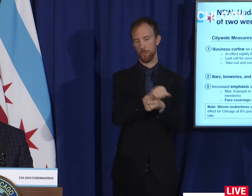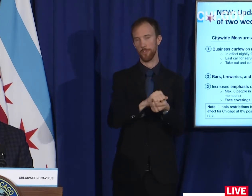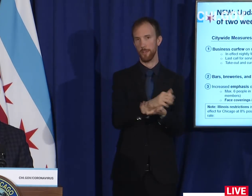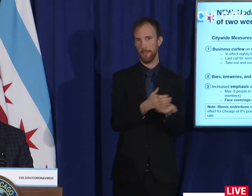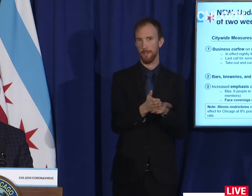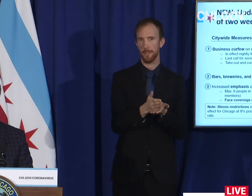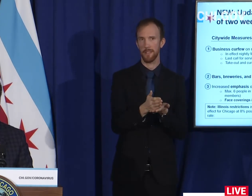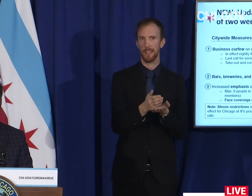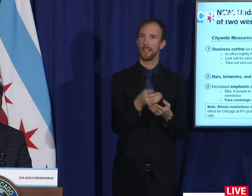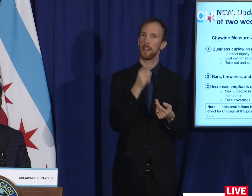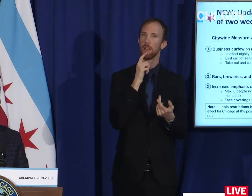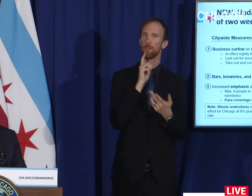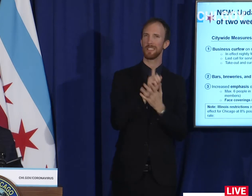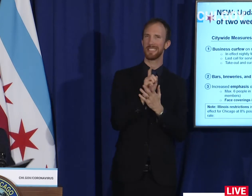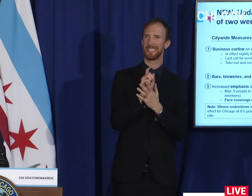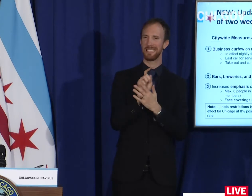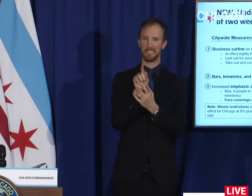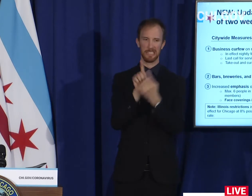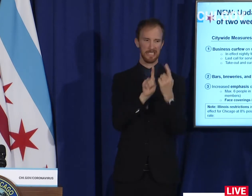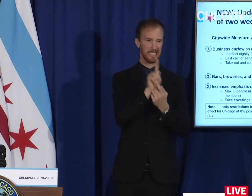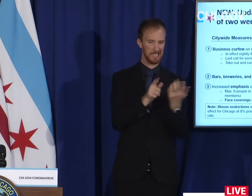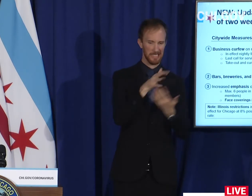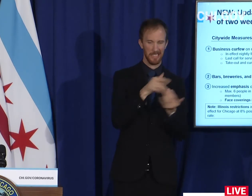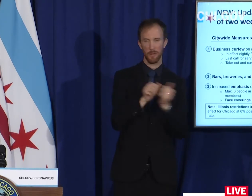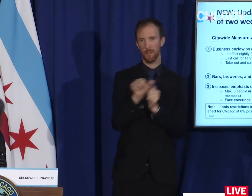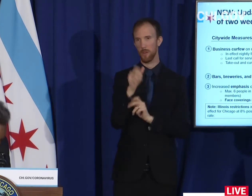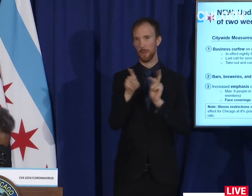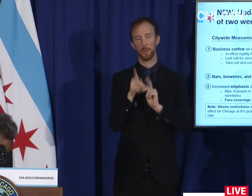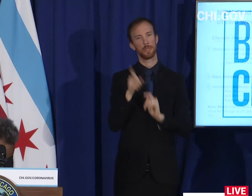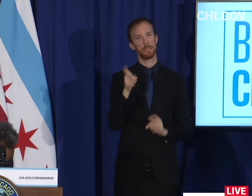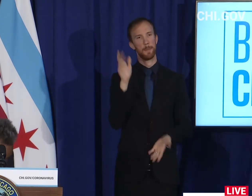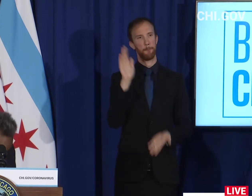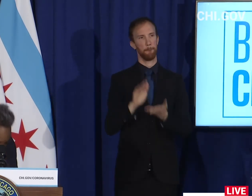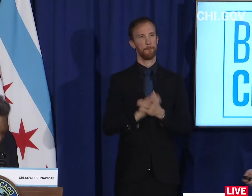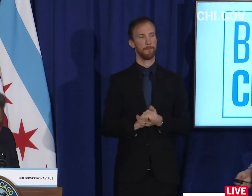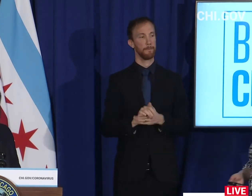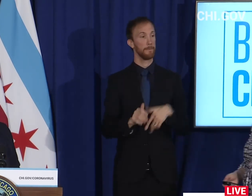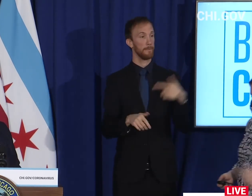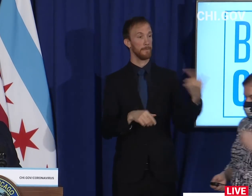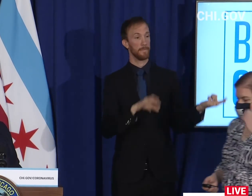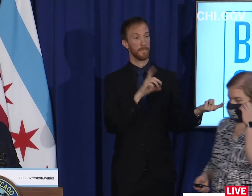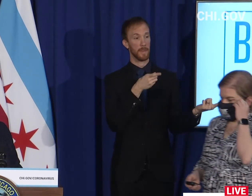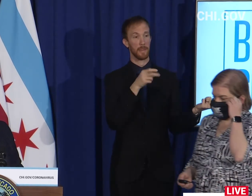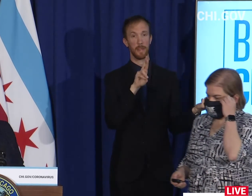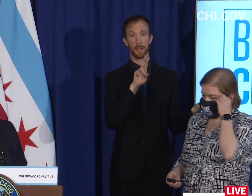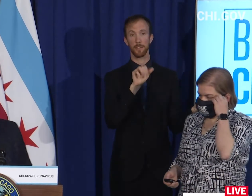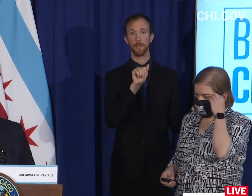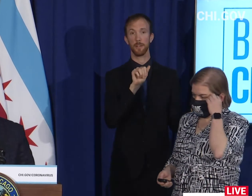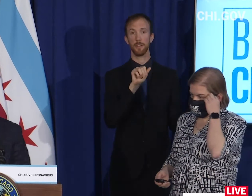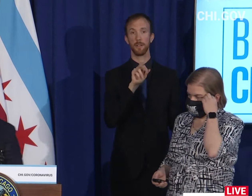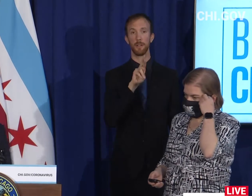others. Dr. Arity, please provide us with some additional insights.